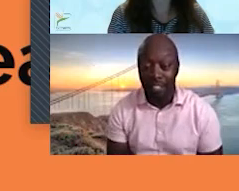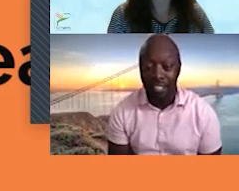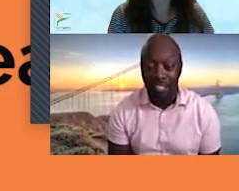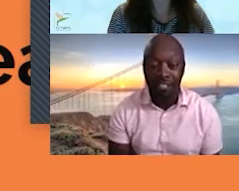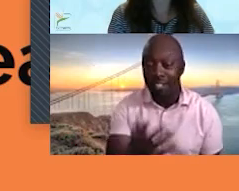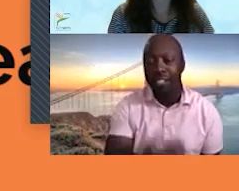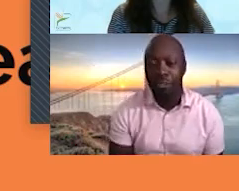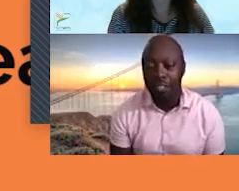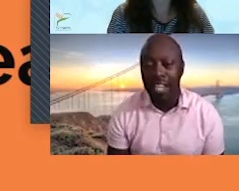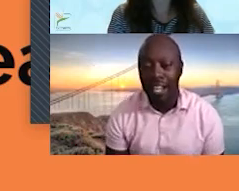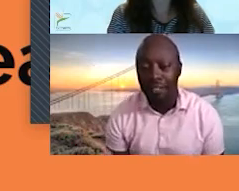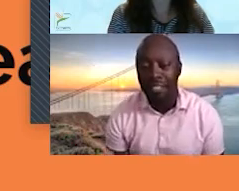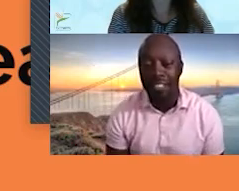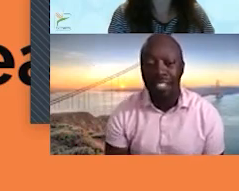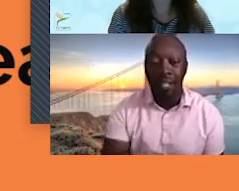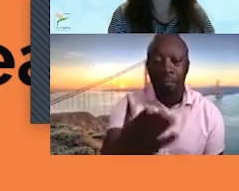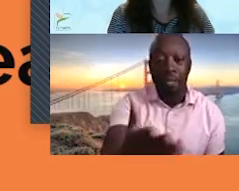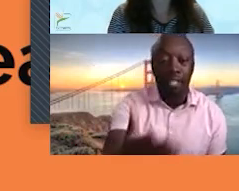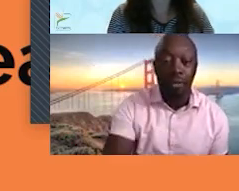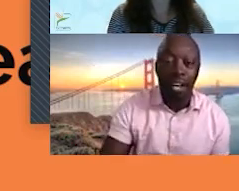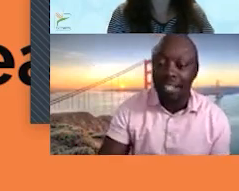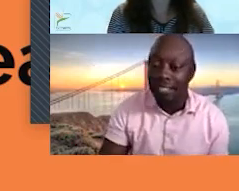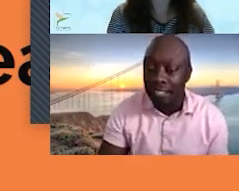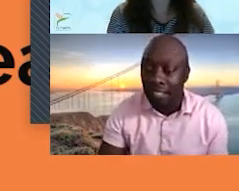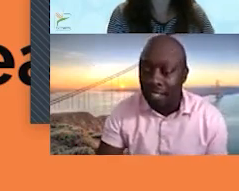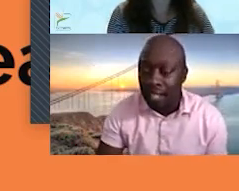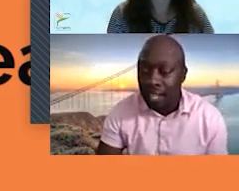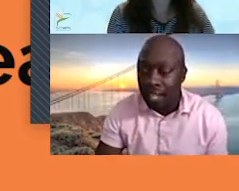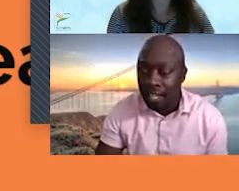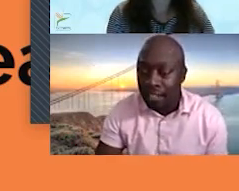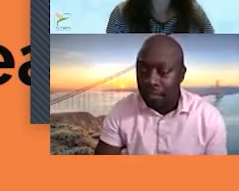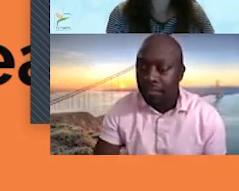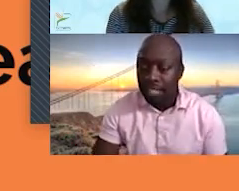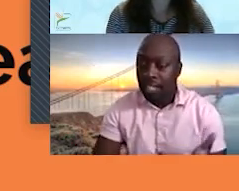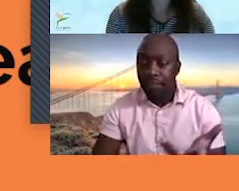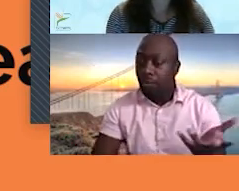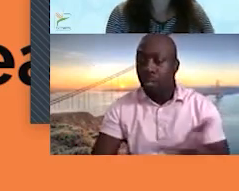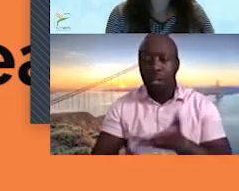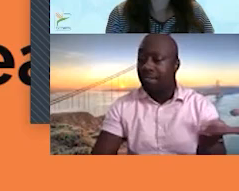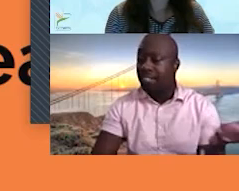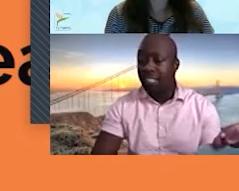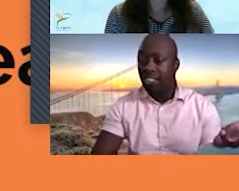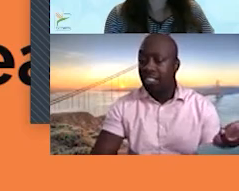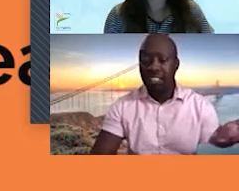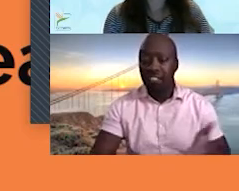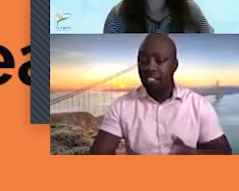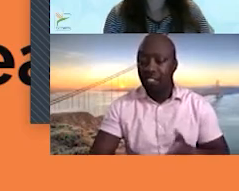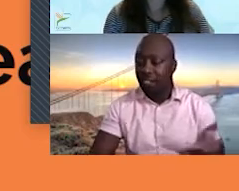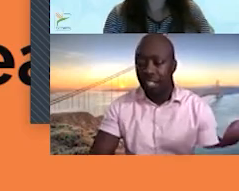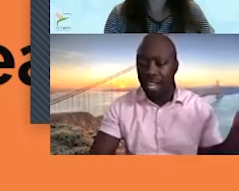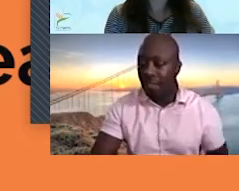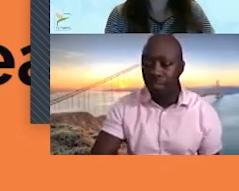something. Great tool to have to be quiet. And feel free, if you want private